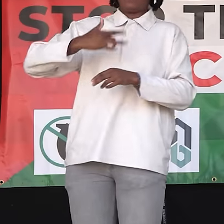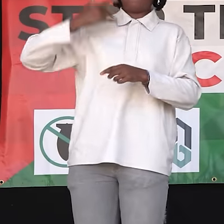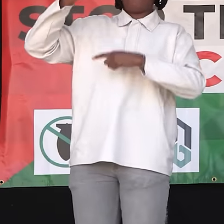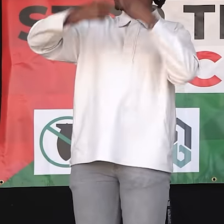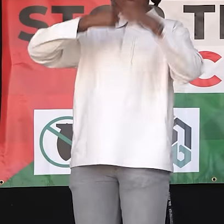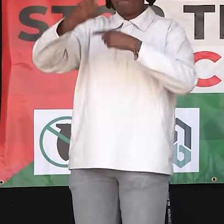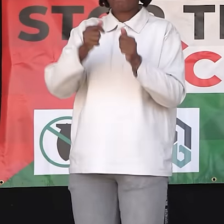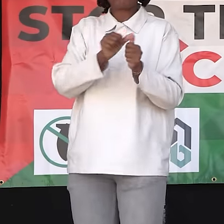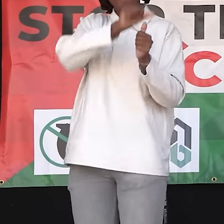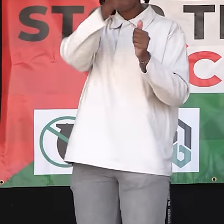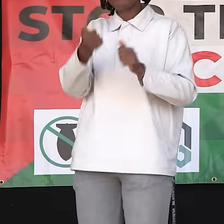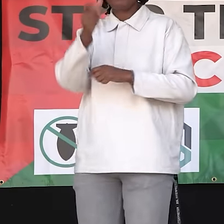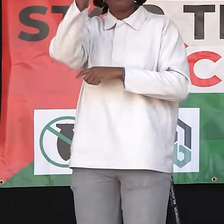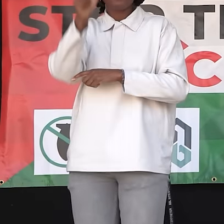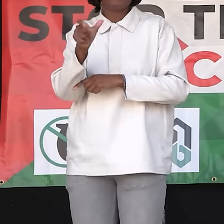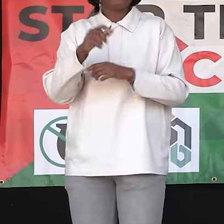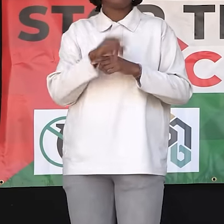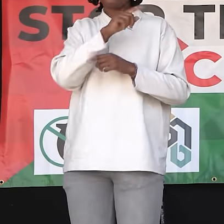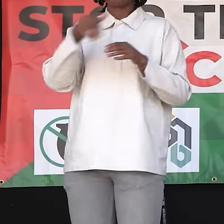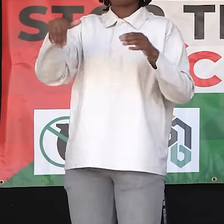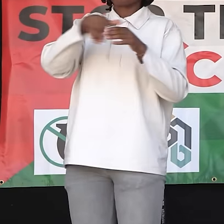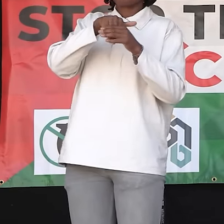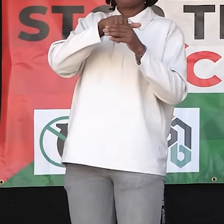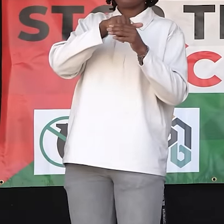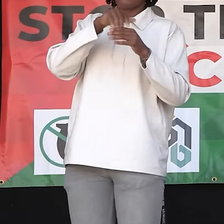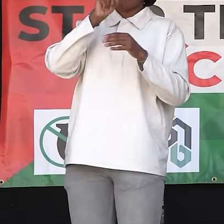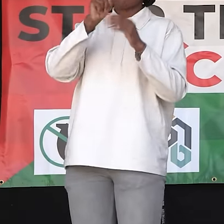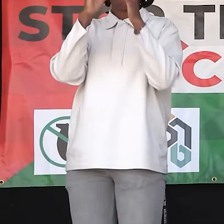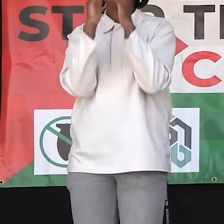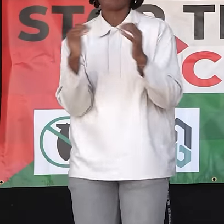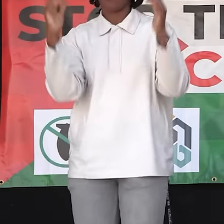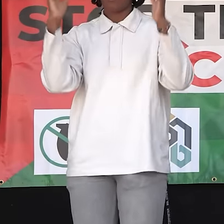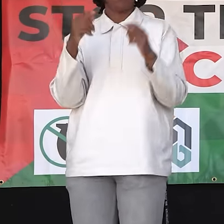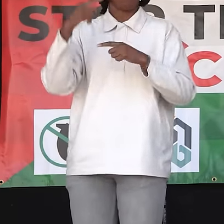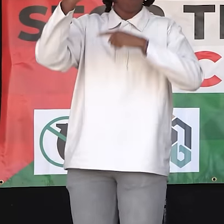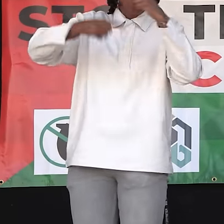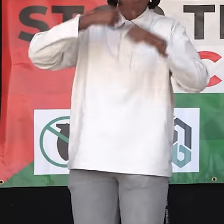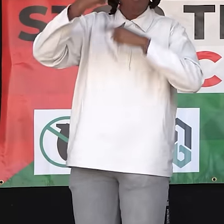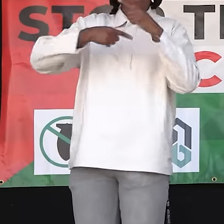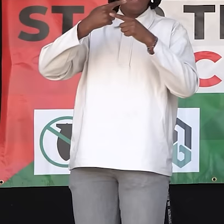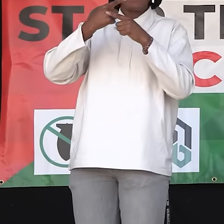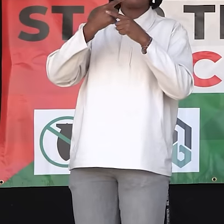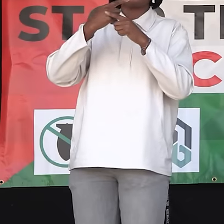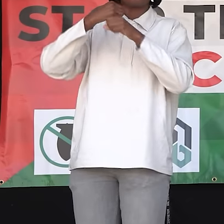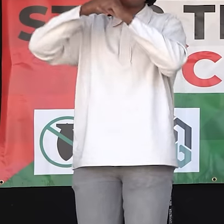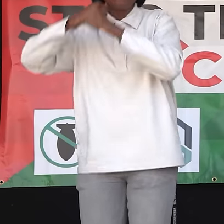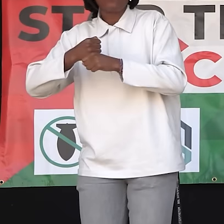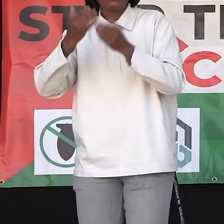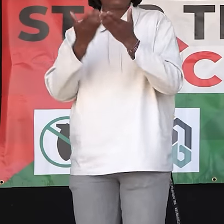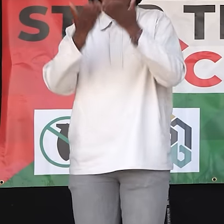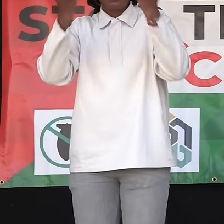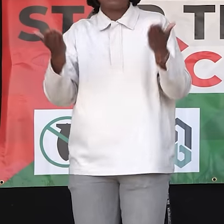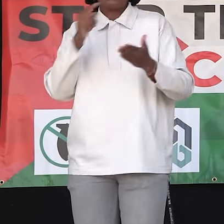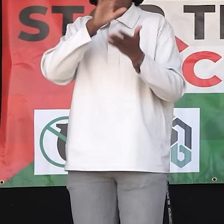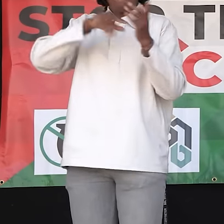Our next speaker is a member of parliament who is always on the side of justice. She's the MP for